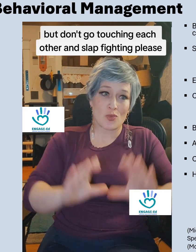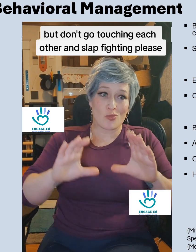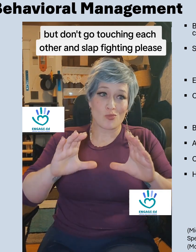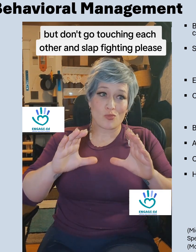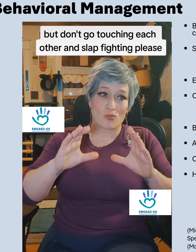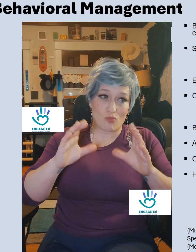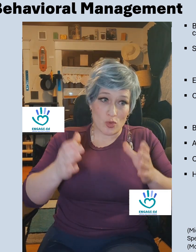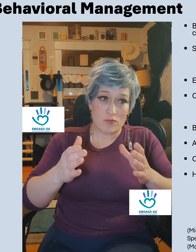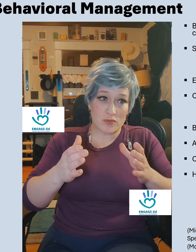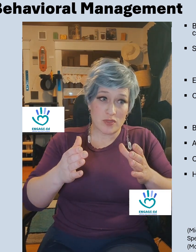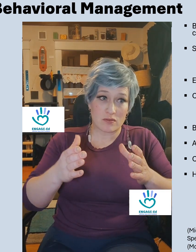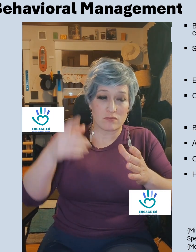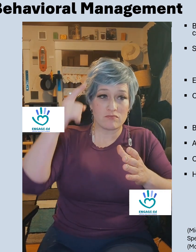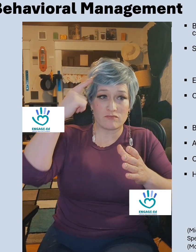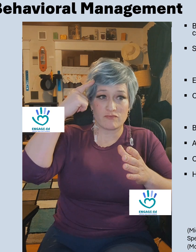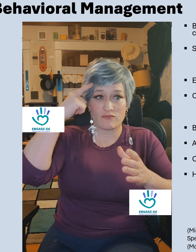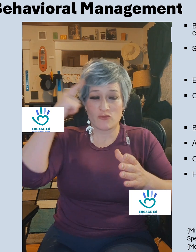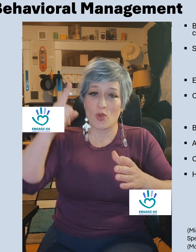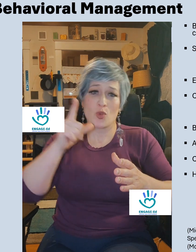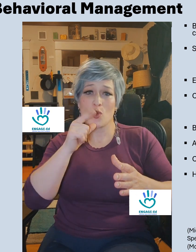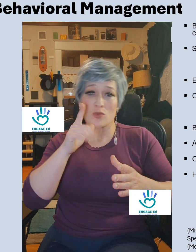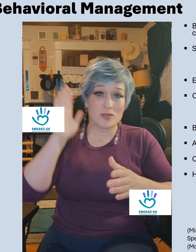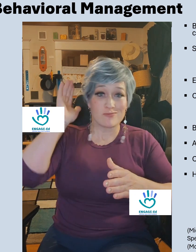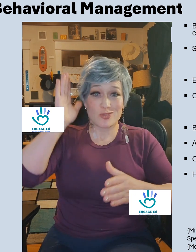fighting, please.